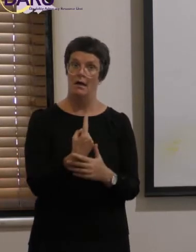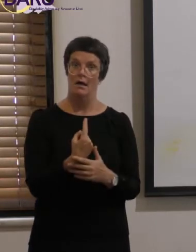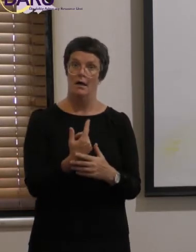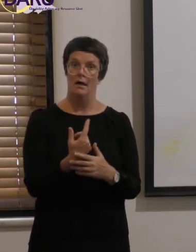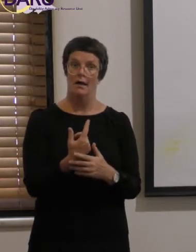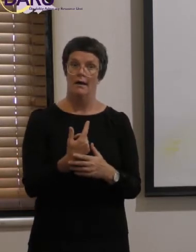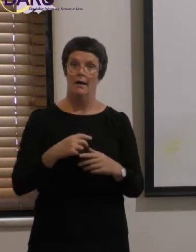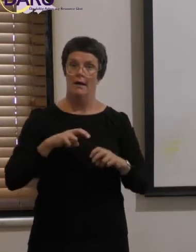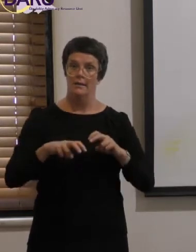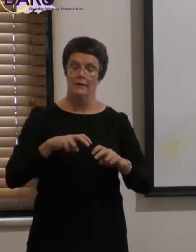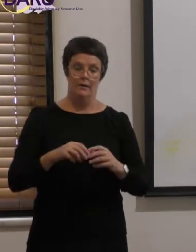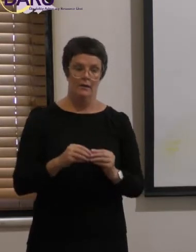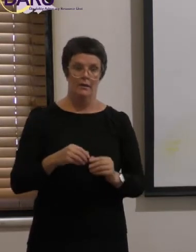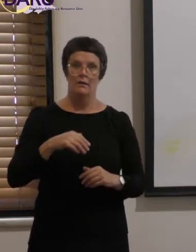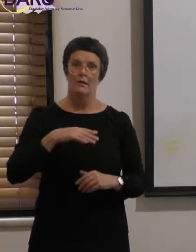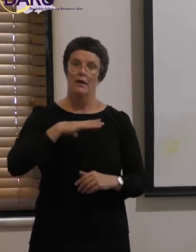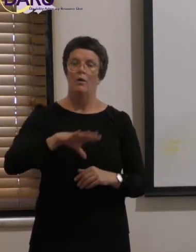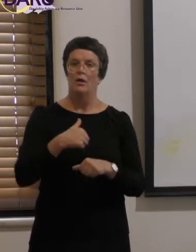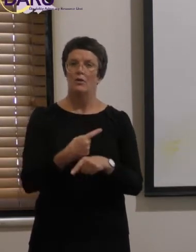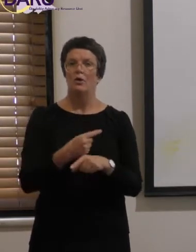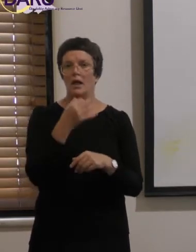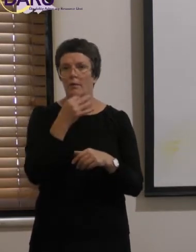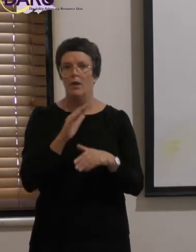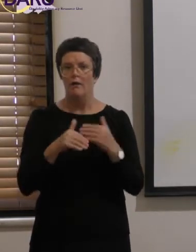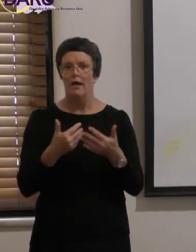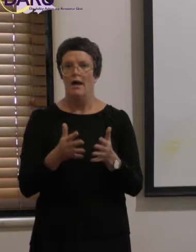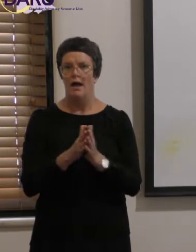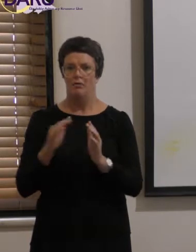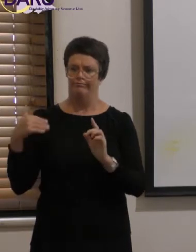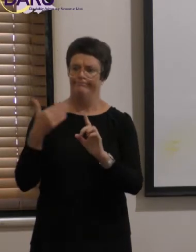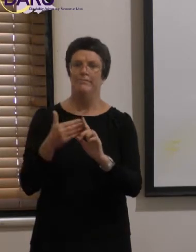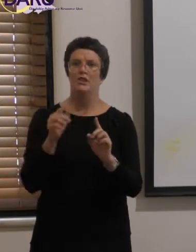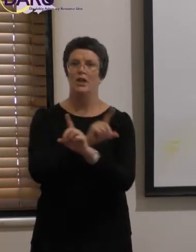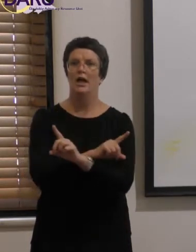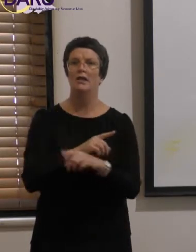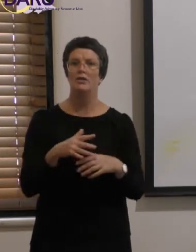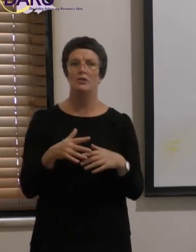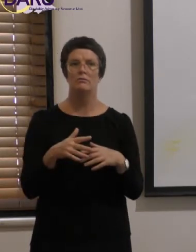I really wanted to talk about a little bit about how media has changed a bit. And I noticed